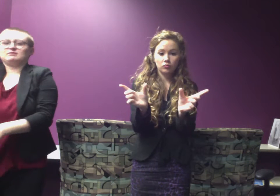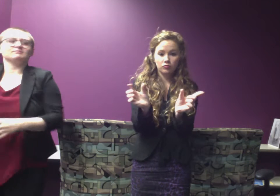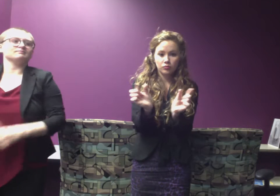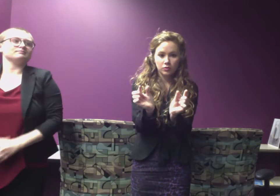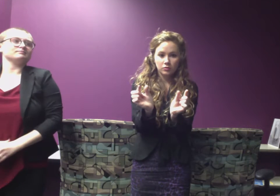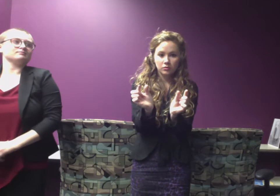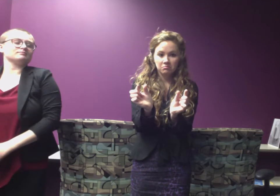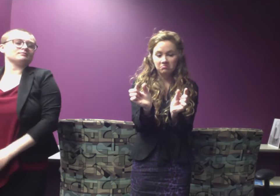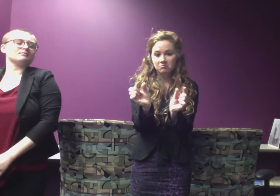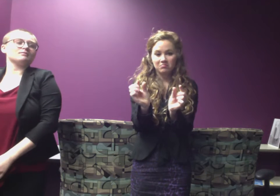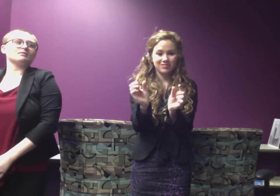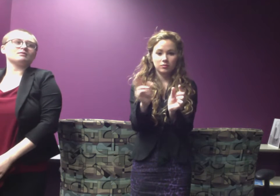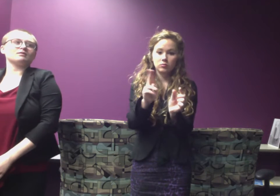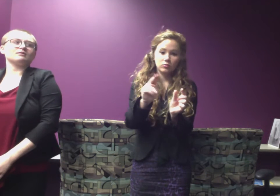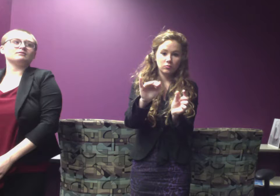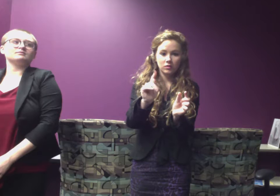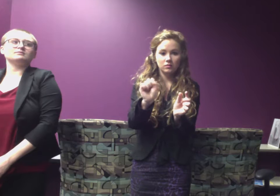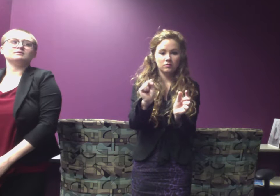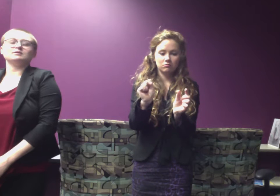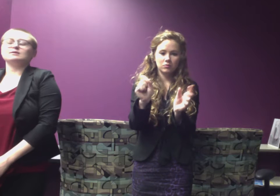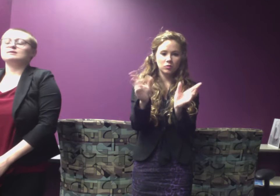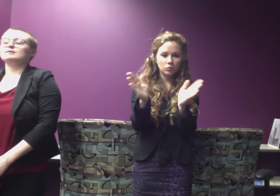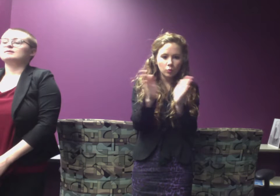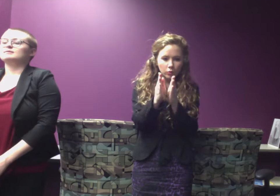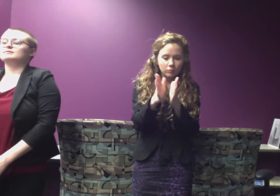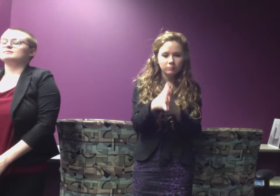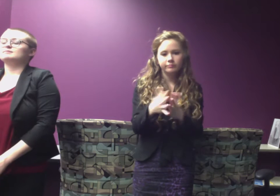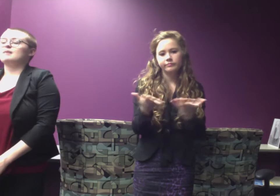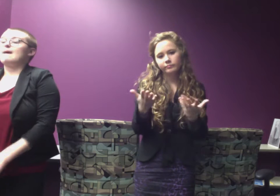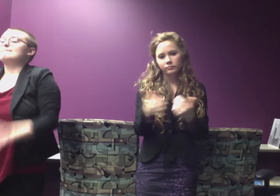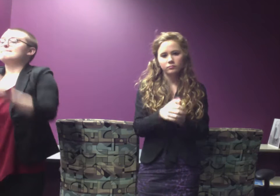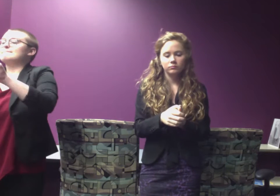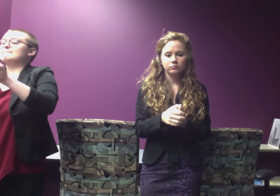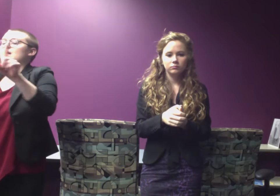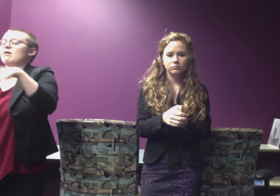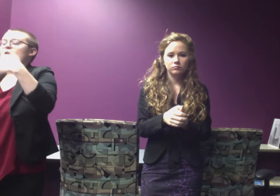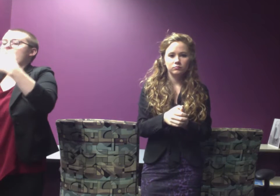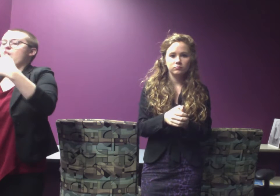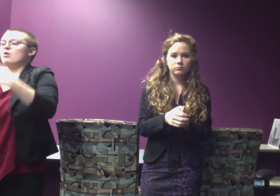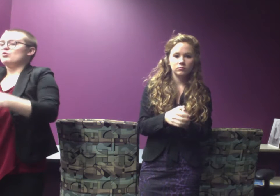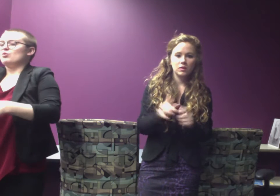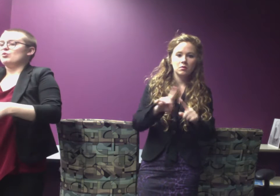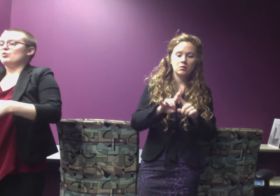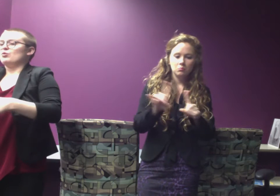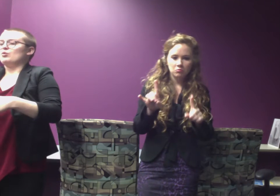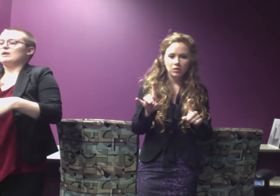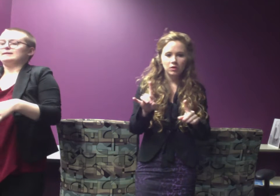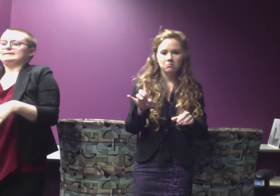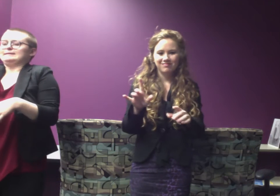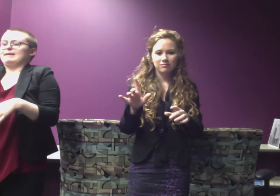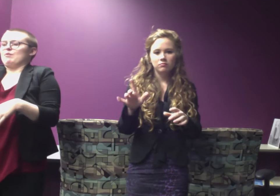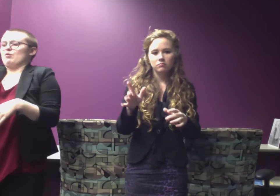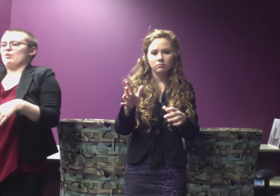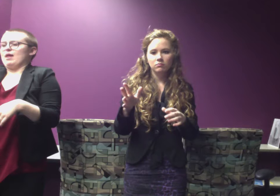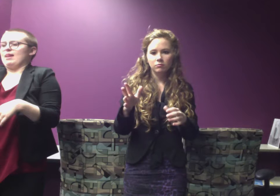bit. But relatively, they're all in the same relative position to each other.